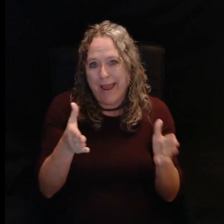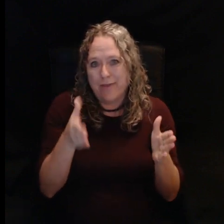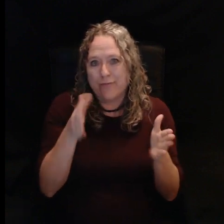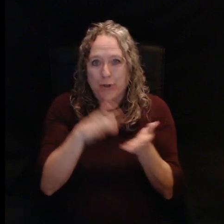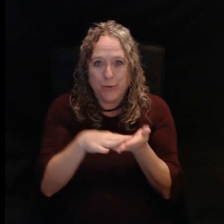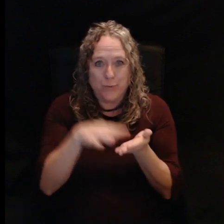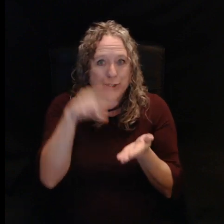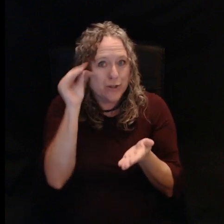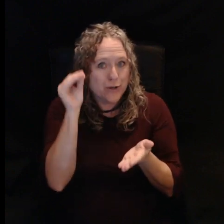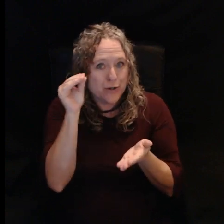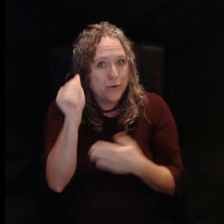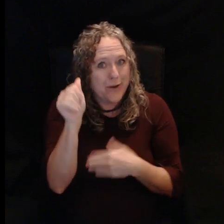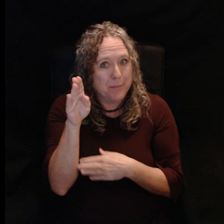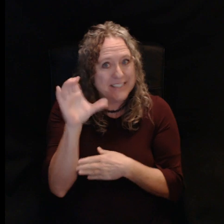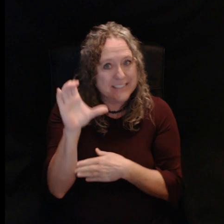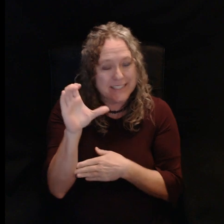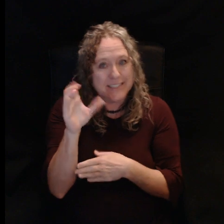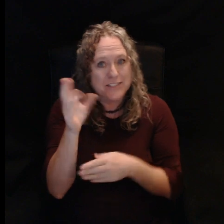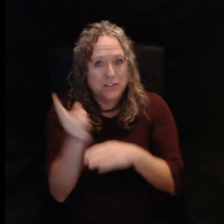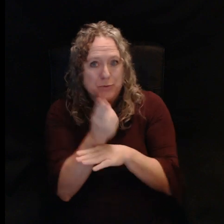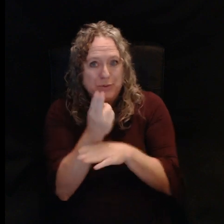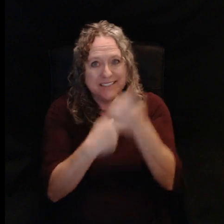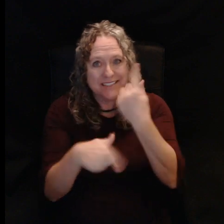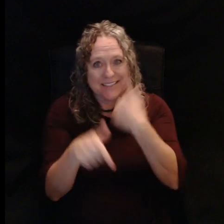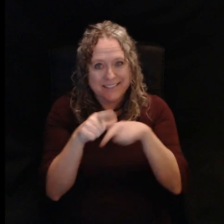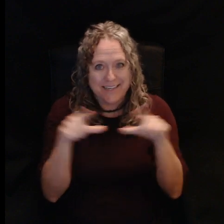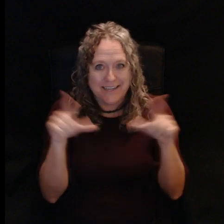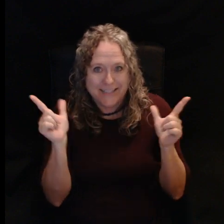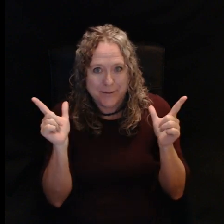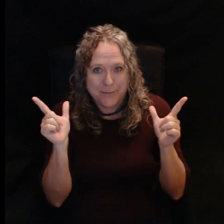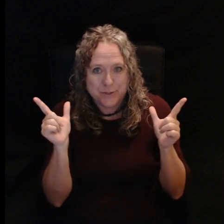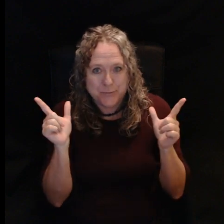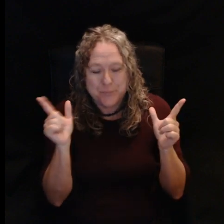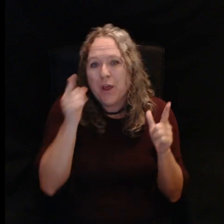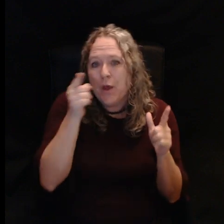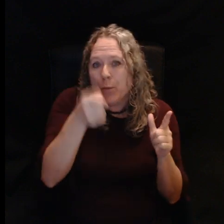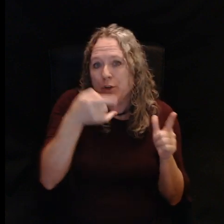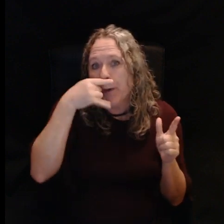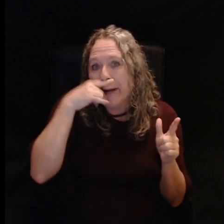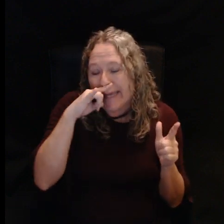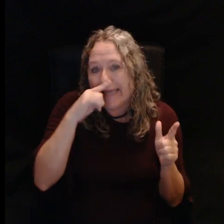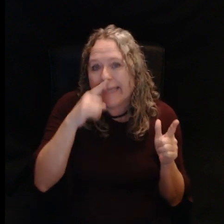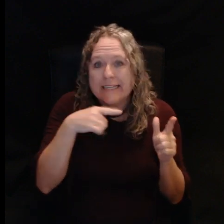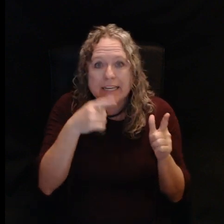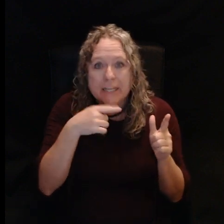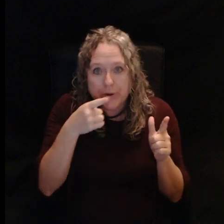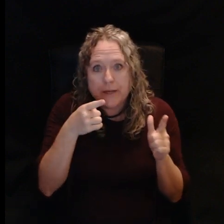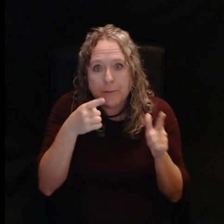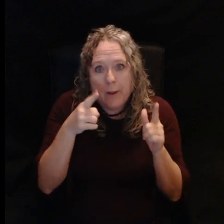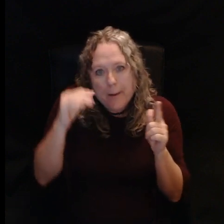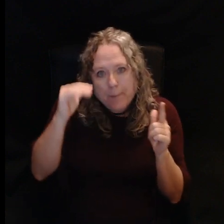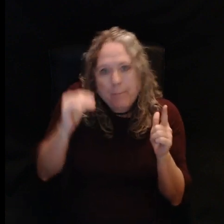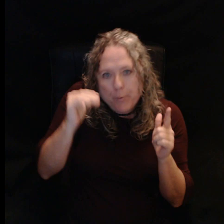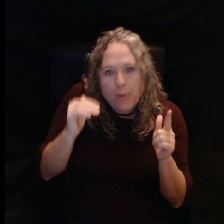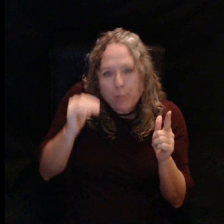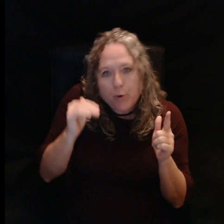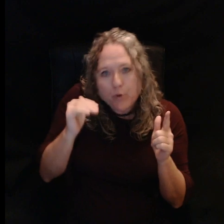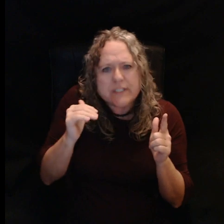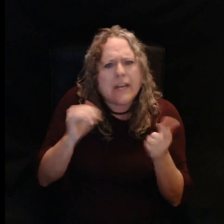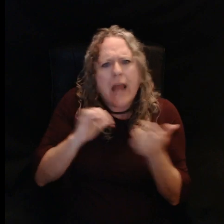for you to learn your ABCs using sign language. When you were a kid, as a hearing little person, how